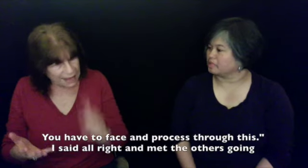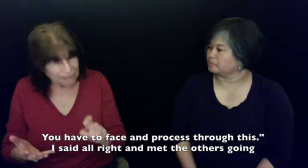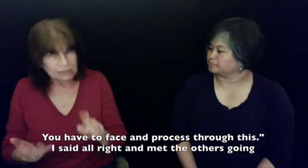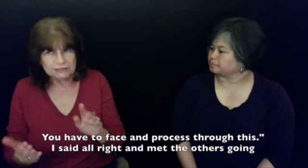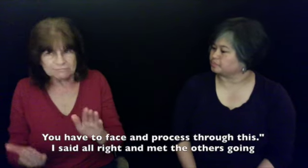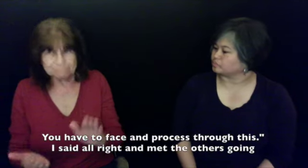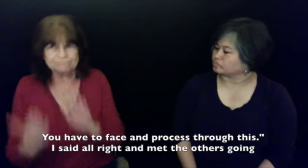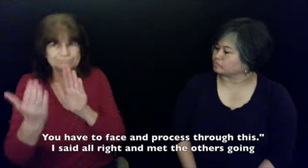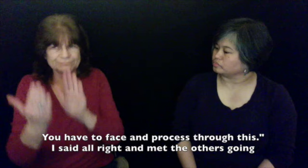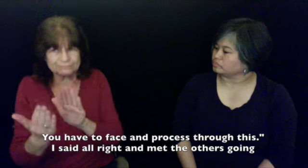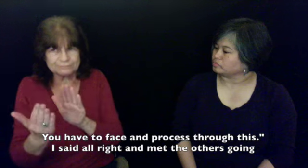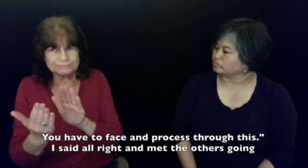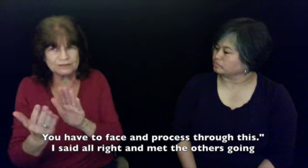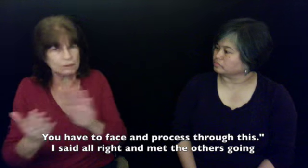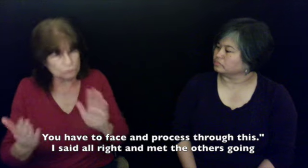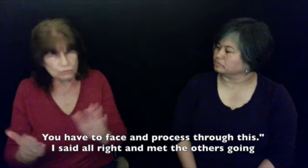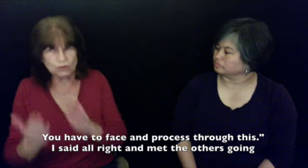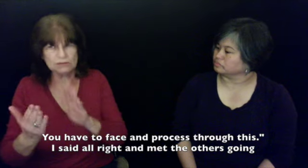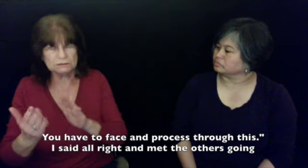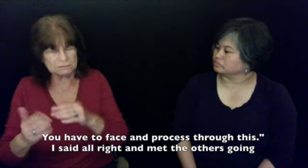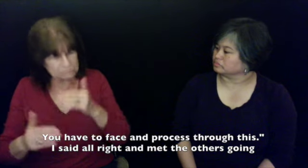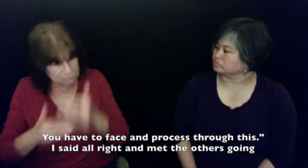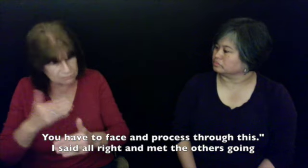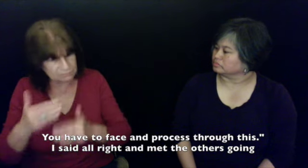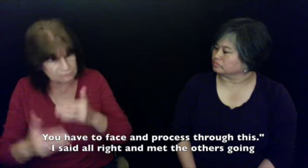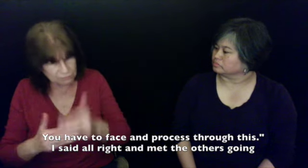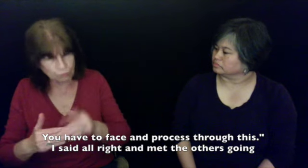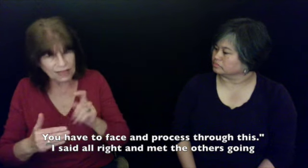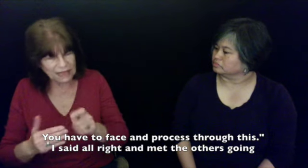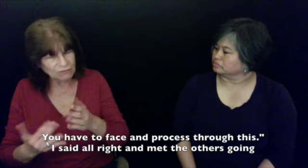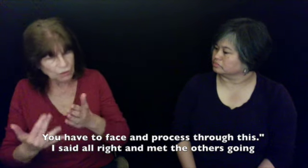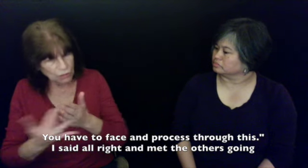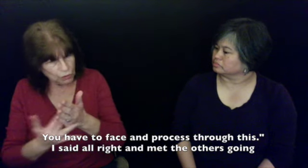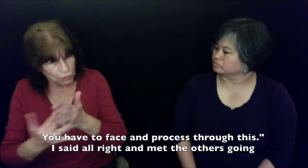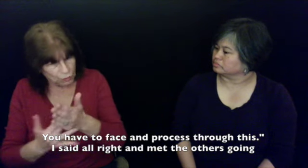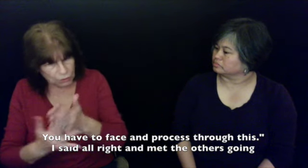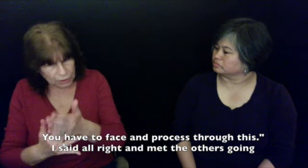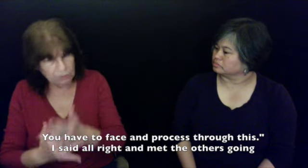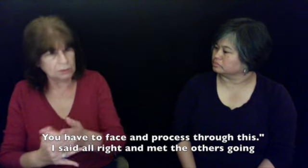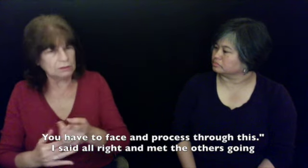You have to face the process through this. I said, all right, and met the others.